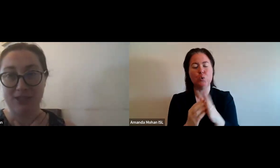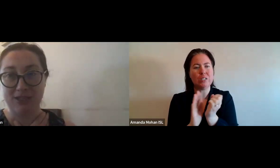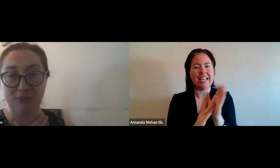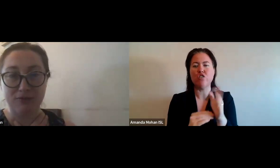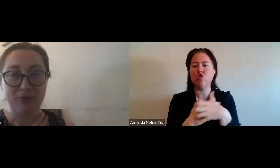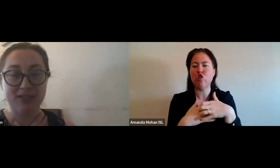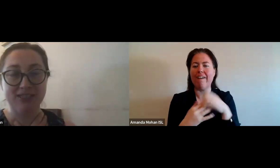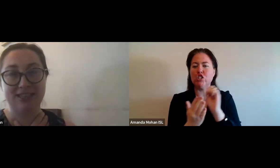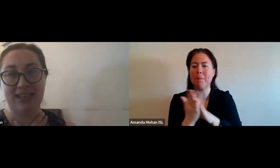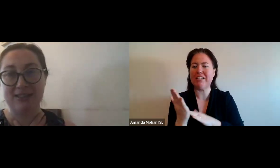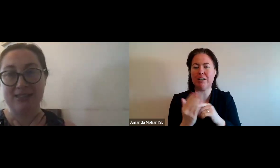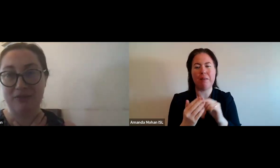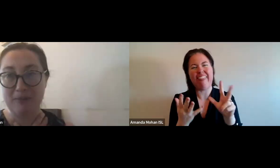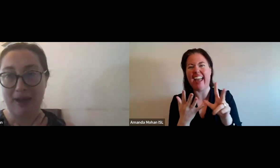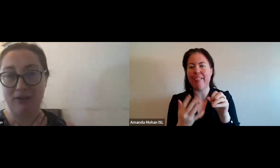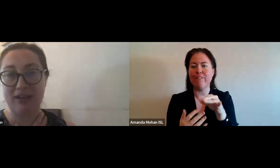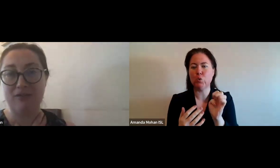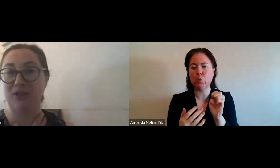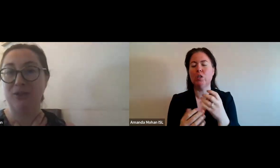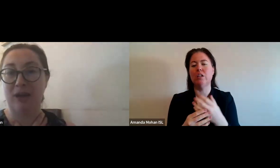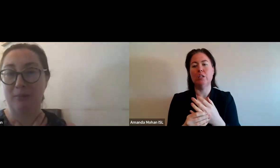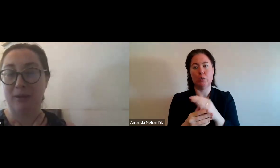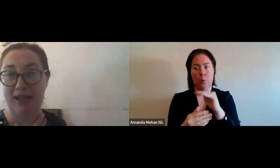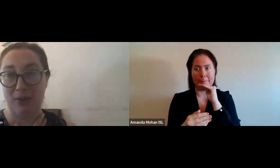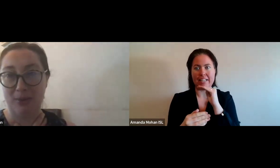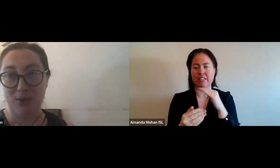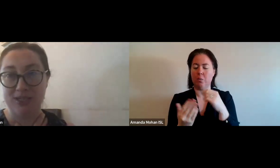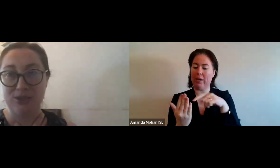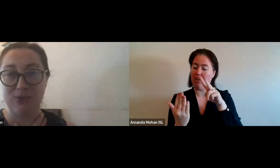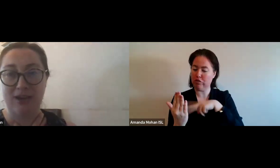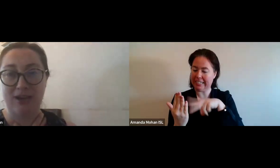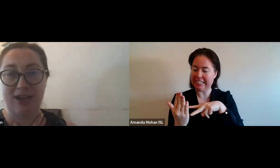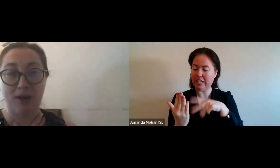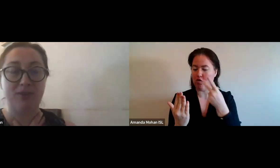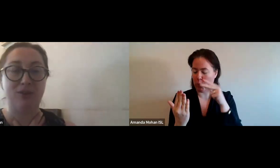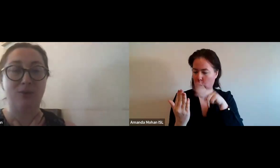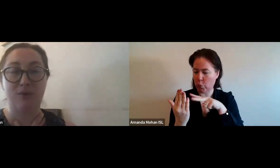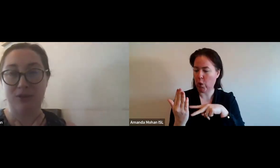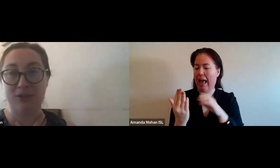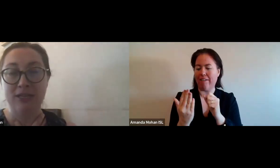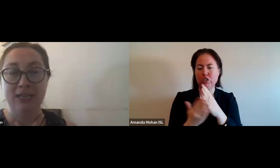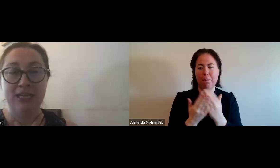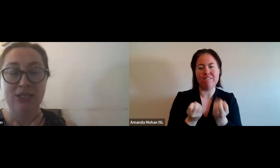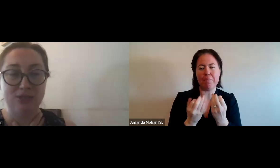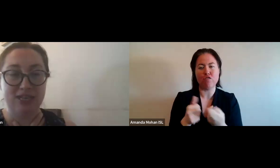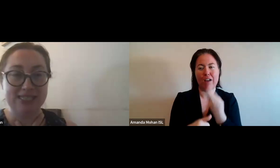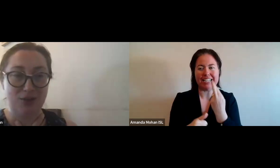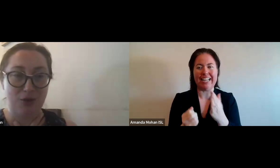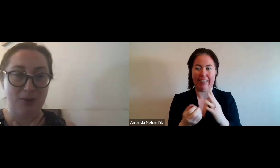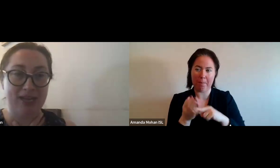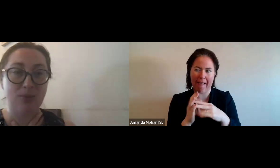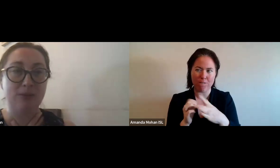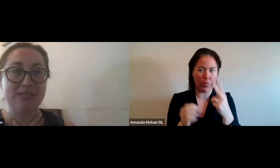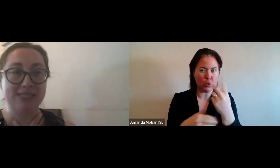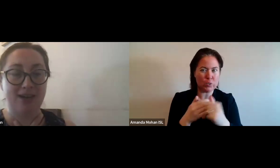have time to review it, get some feedback ready for you, and plan how we're going to work with you over the 2 days